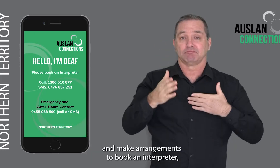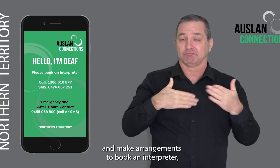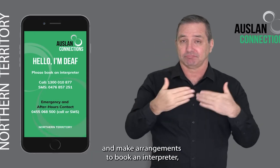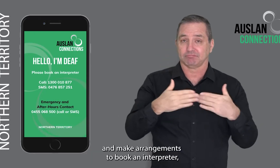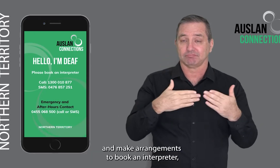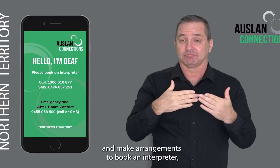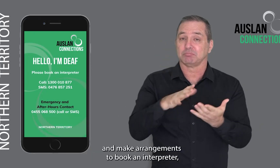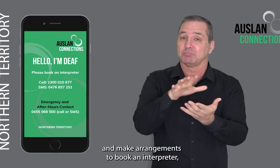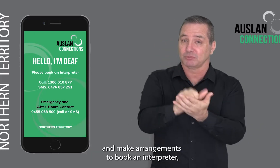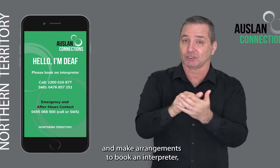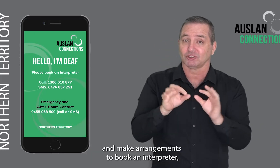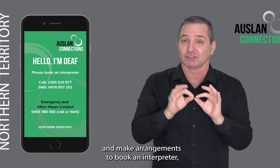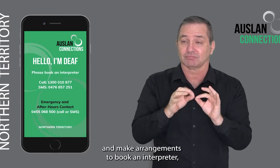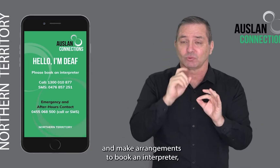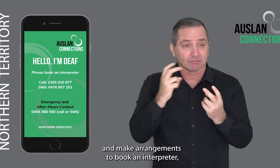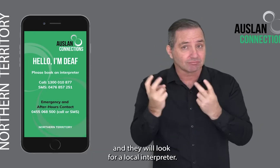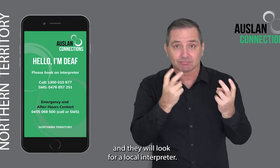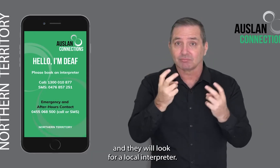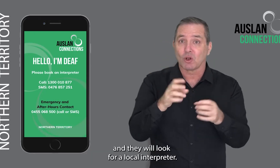make arrangements to book an interpreter, and they will look for